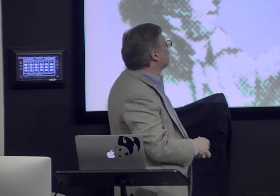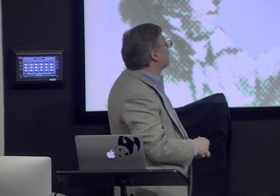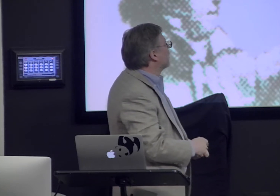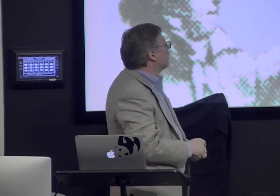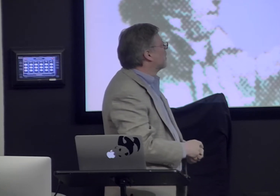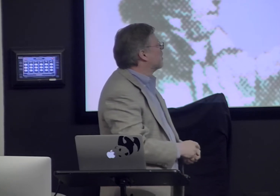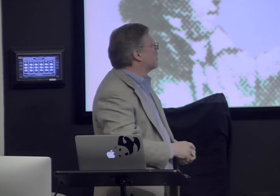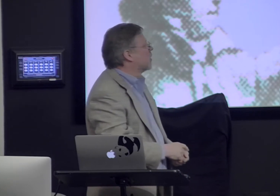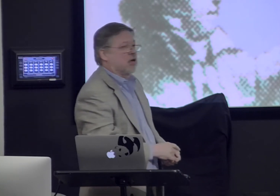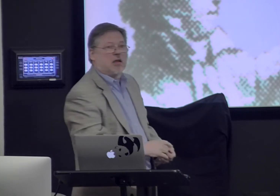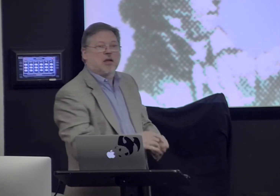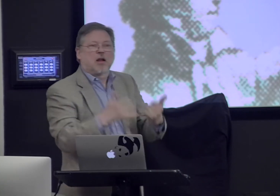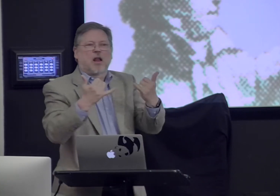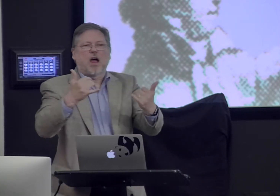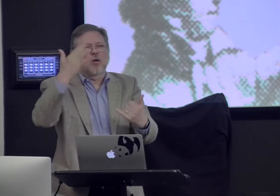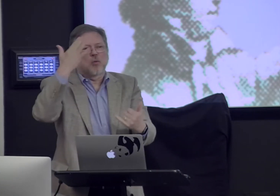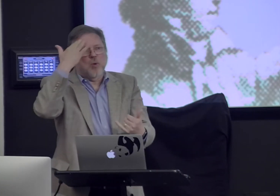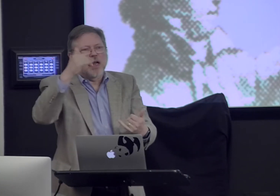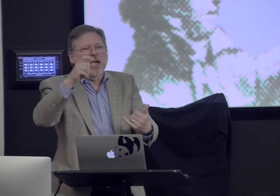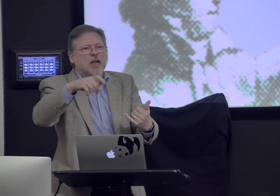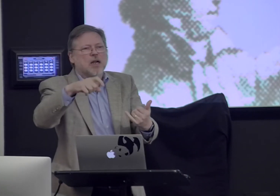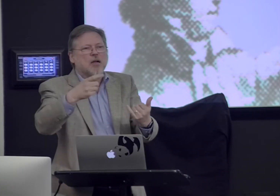of metaphorization and polysemy.